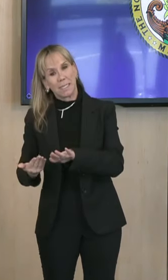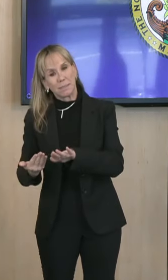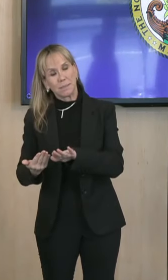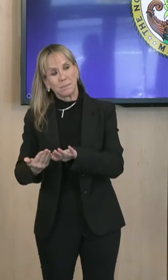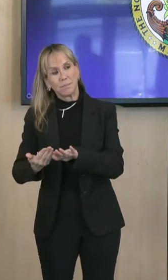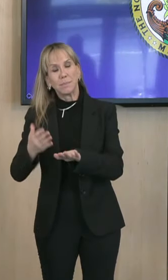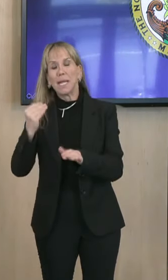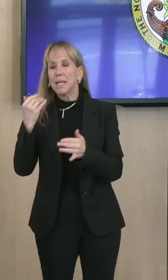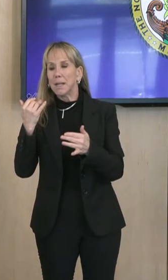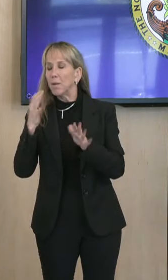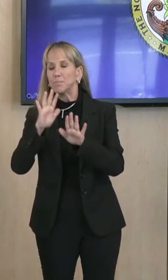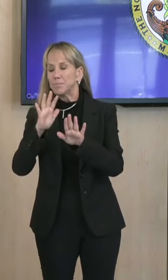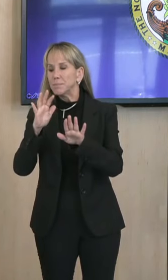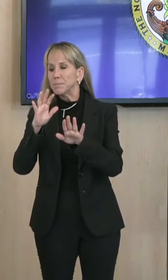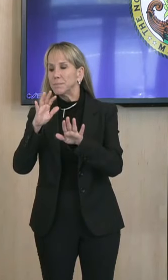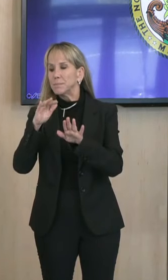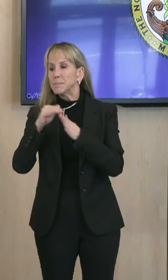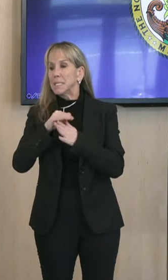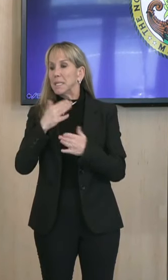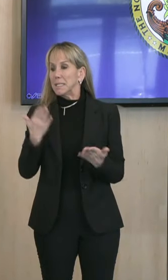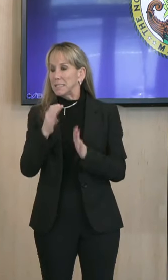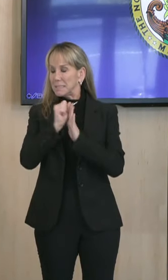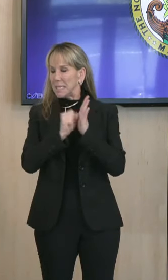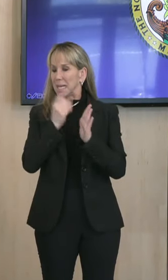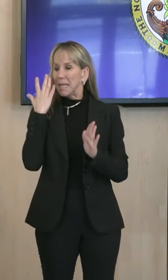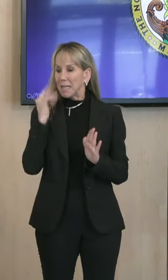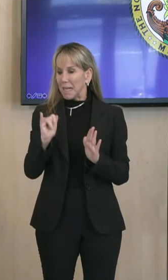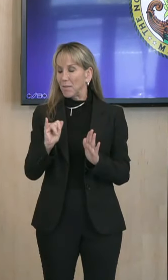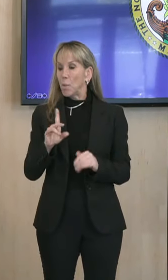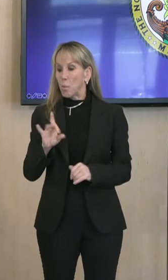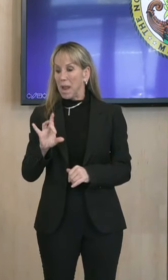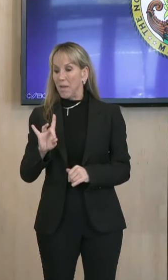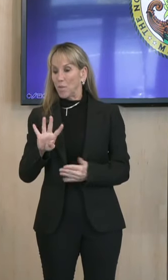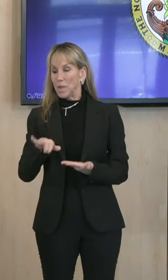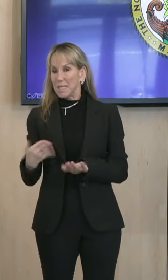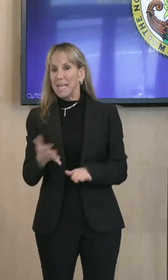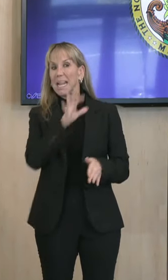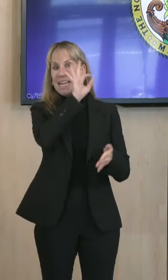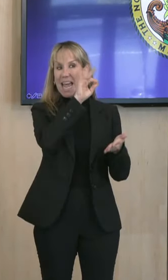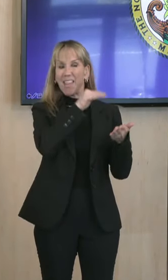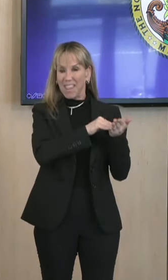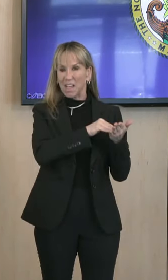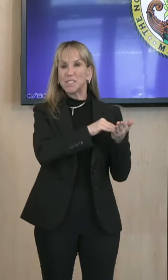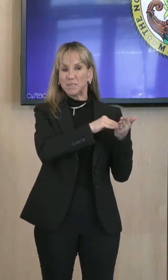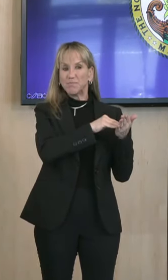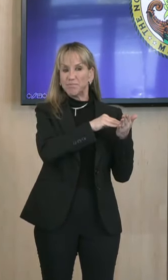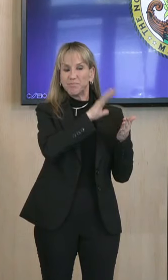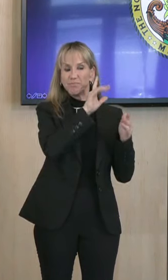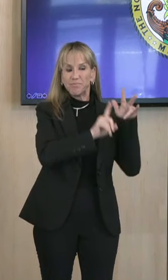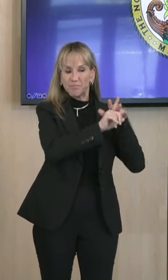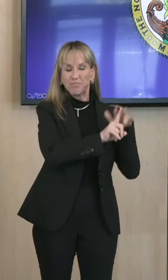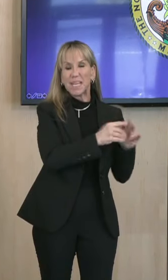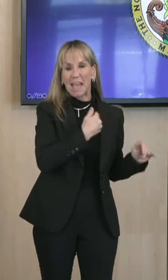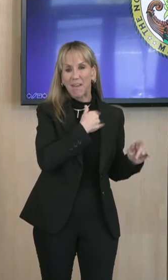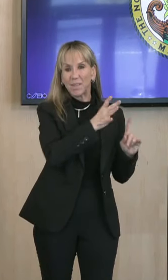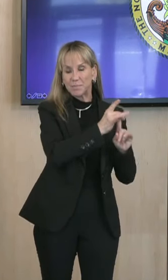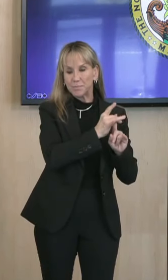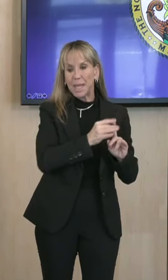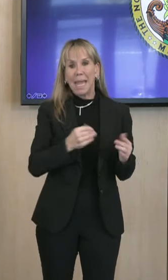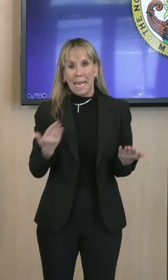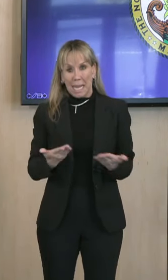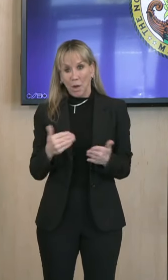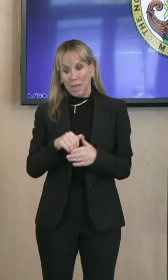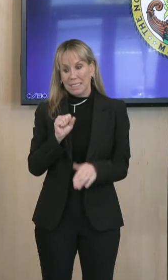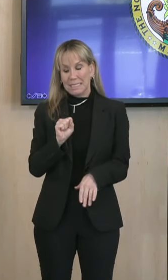approaching 9,000 confirmed cases and 184 deaths. And as was just mentioned, here in San Diego,